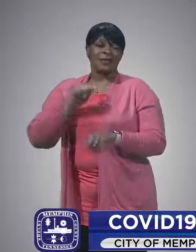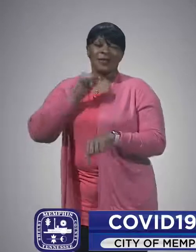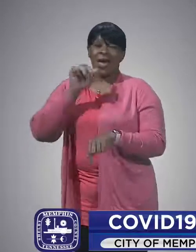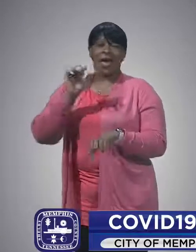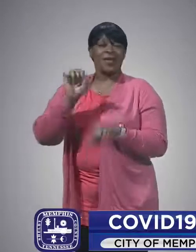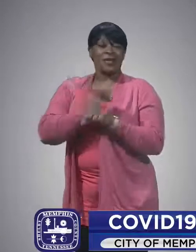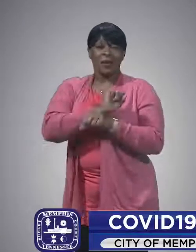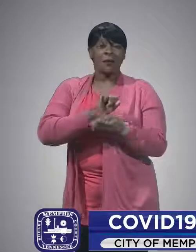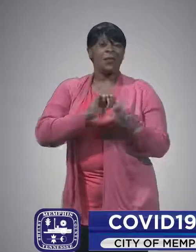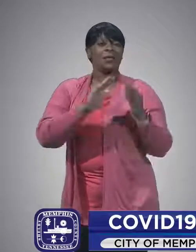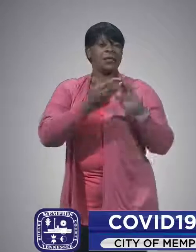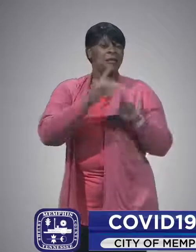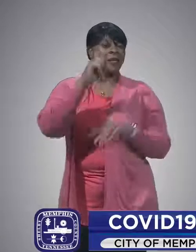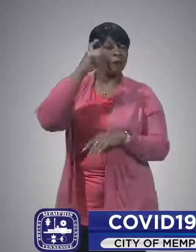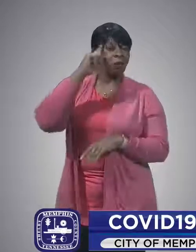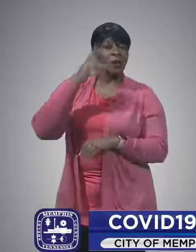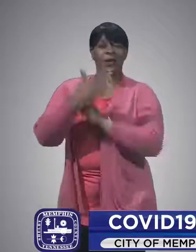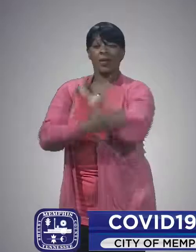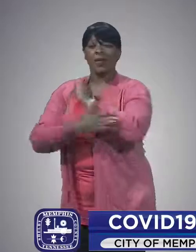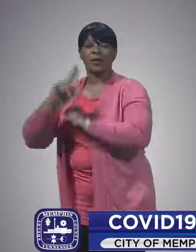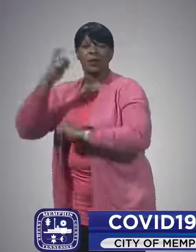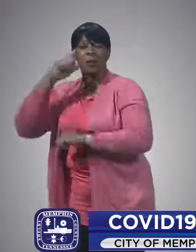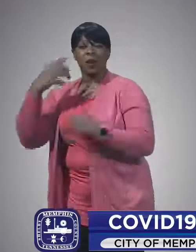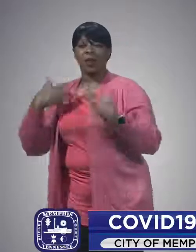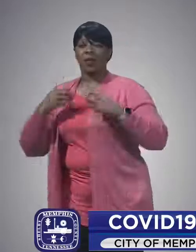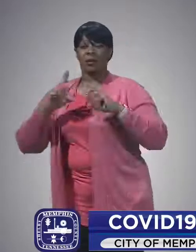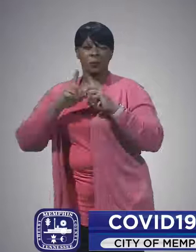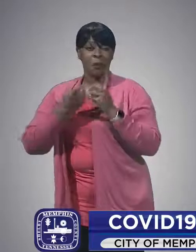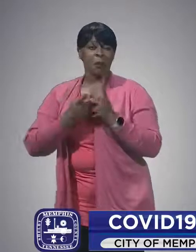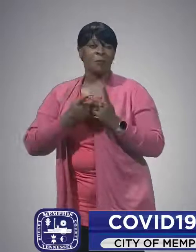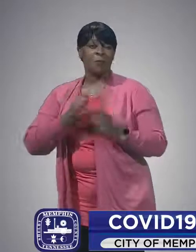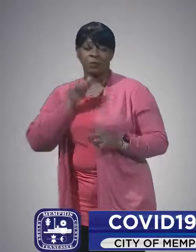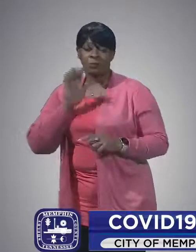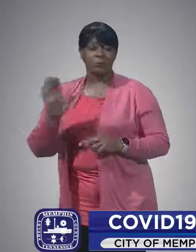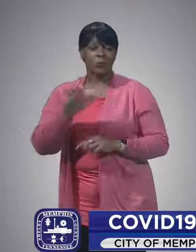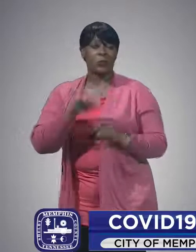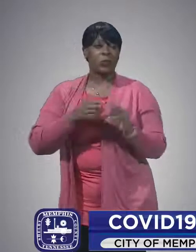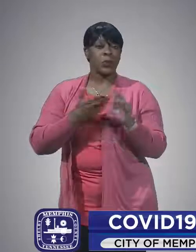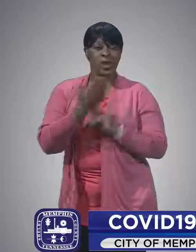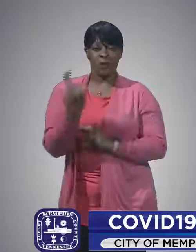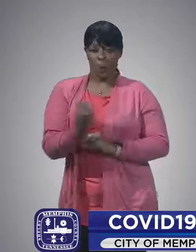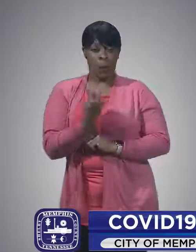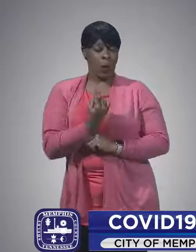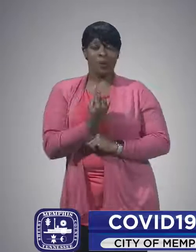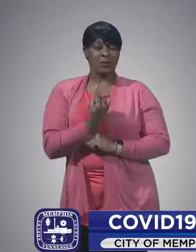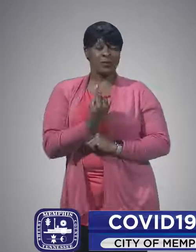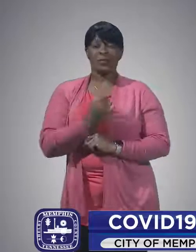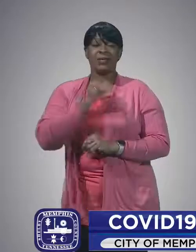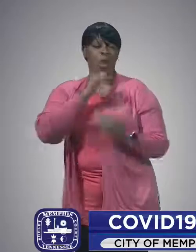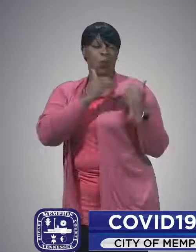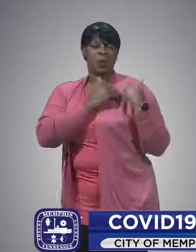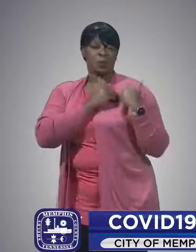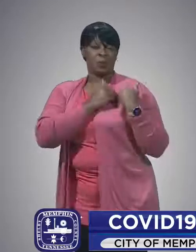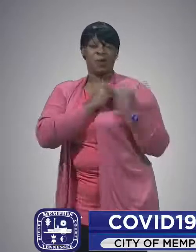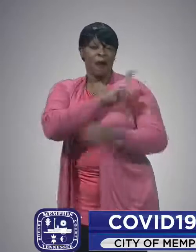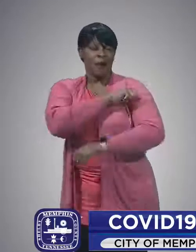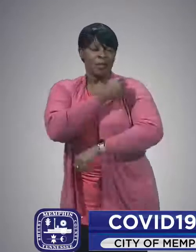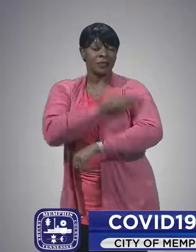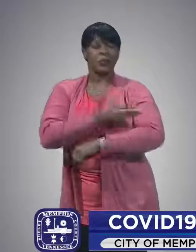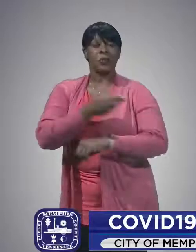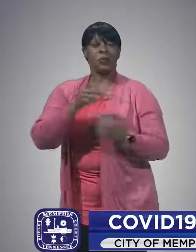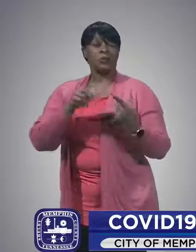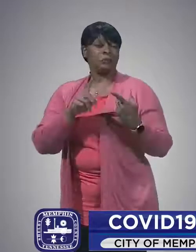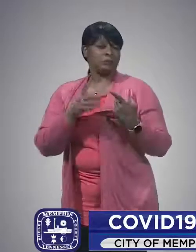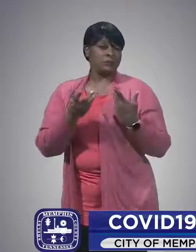city government, nor county government, nor the health department to navigate this alone, nor is it the responsibility of the hospitals